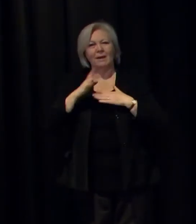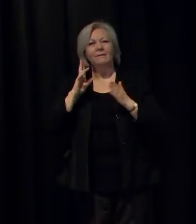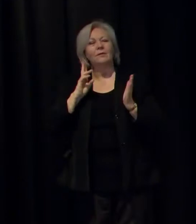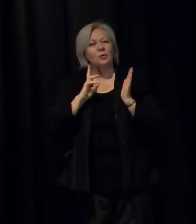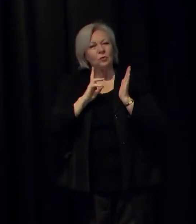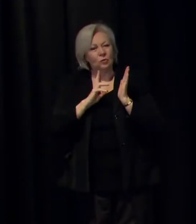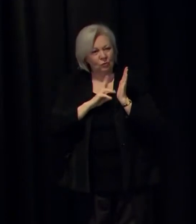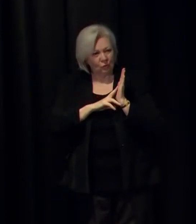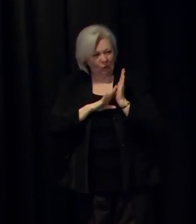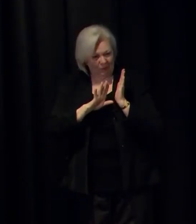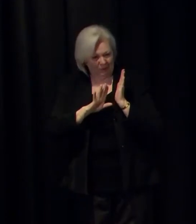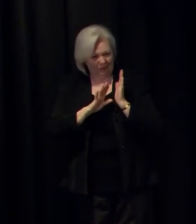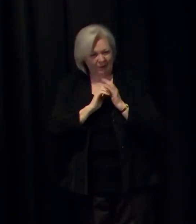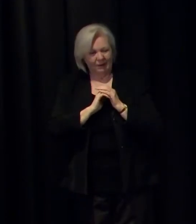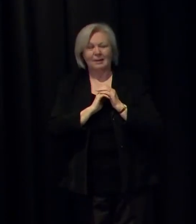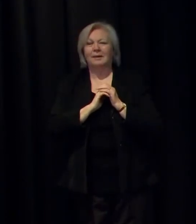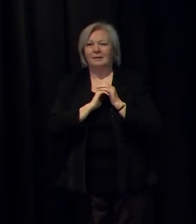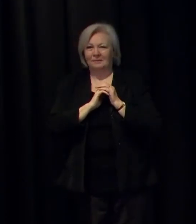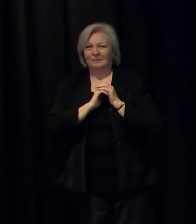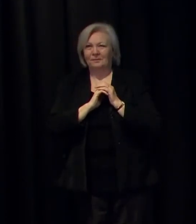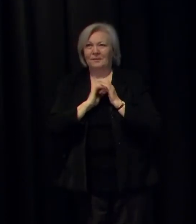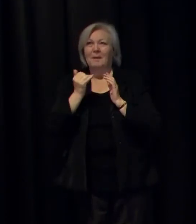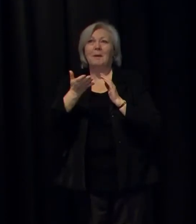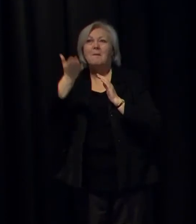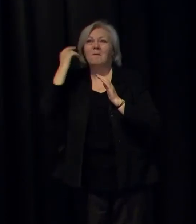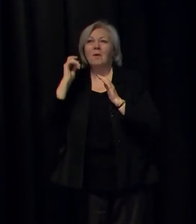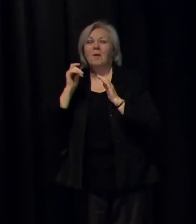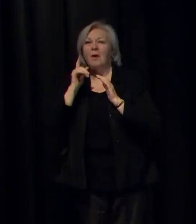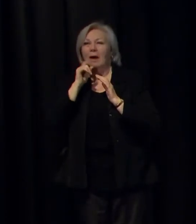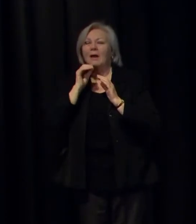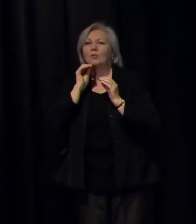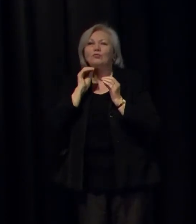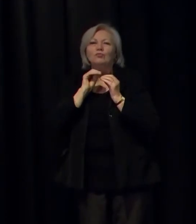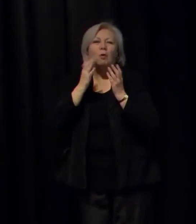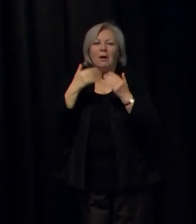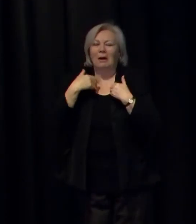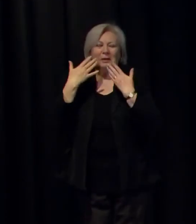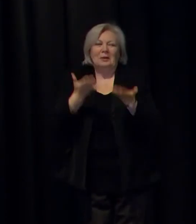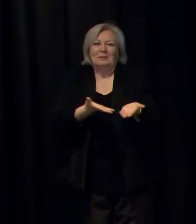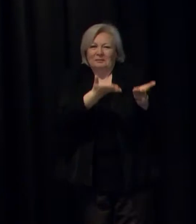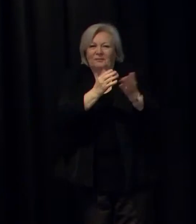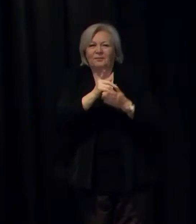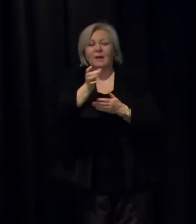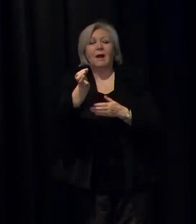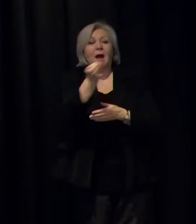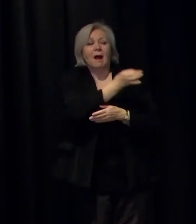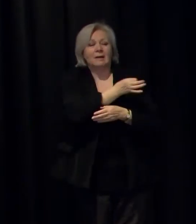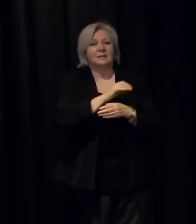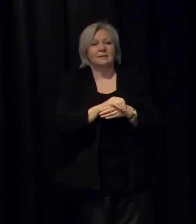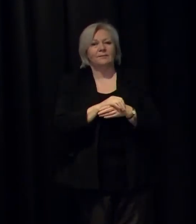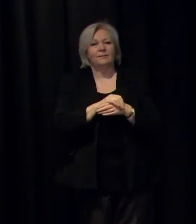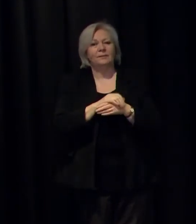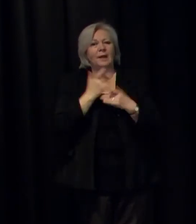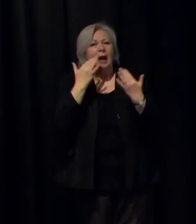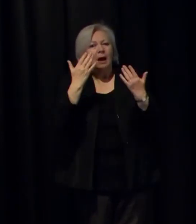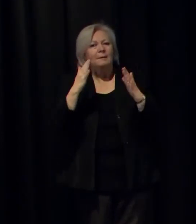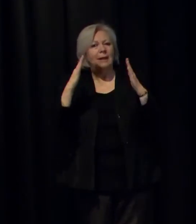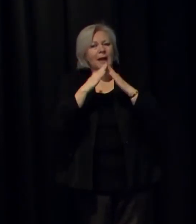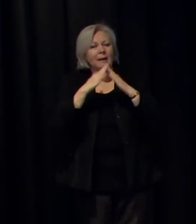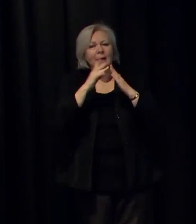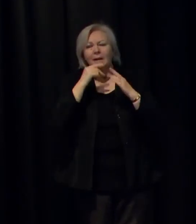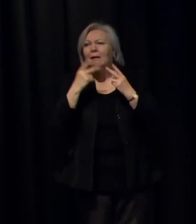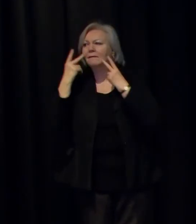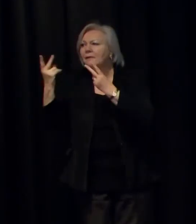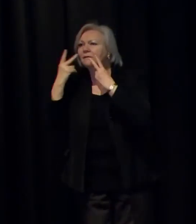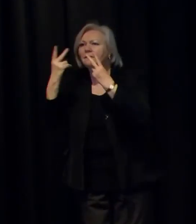would, perhaps more normally than you have for a very, very long time. Are there any restrictions on how many houses you can visit? So, for example, can someone go to a